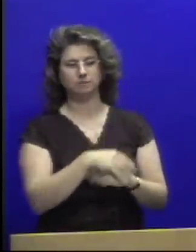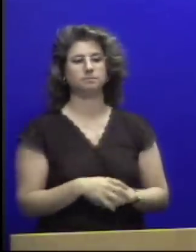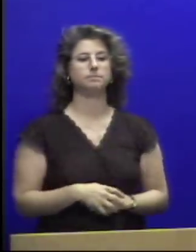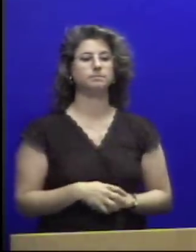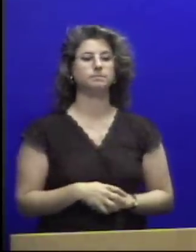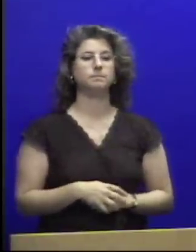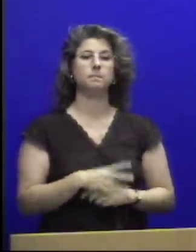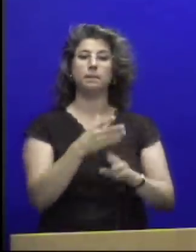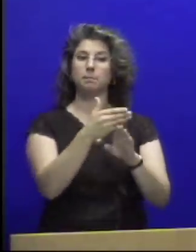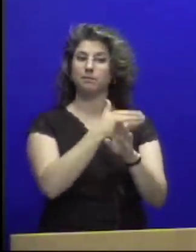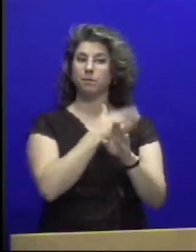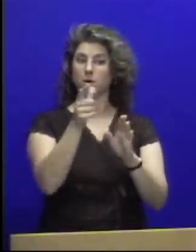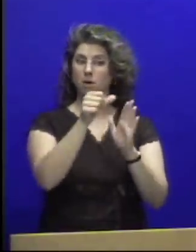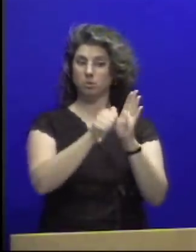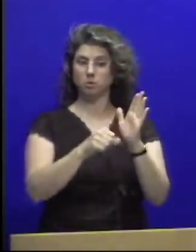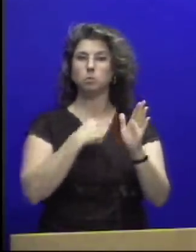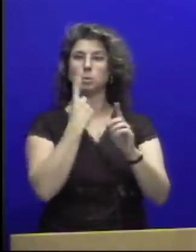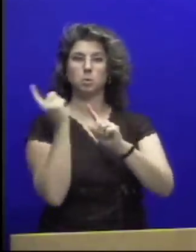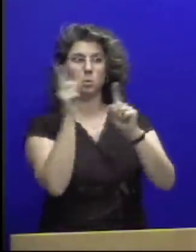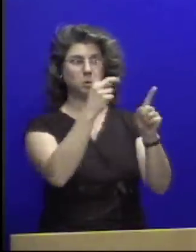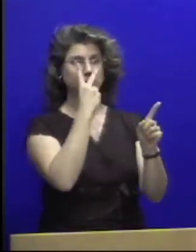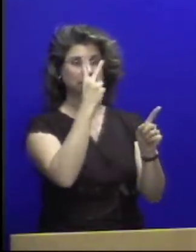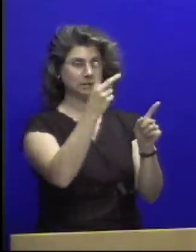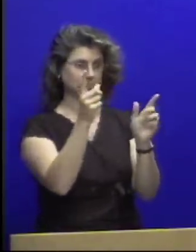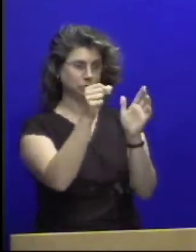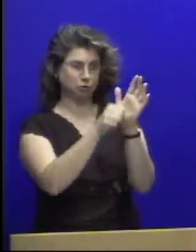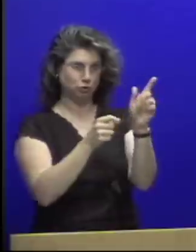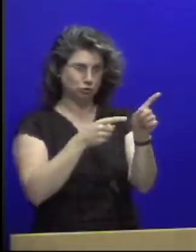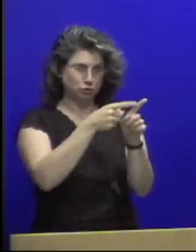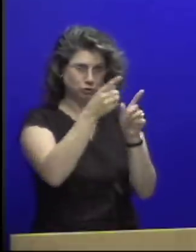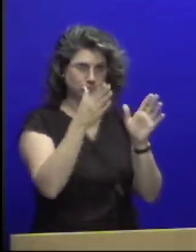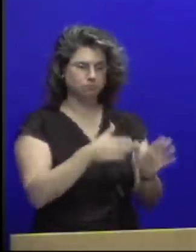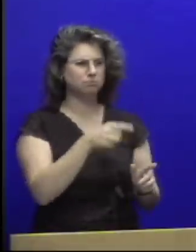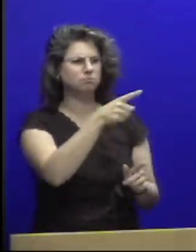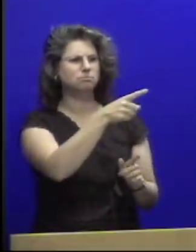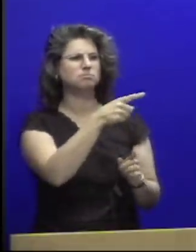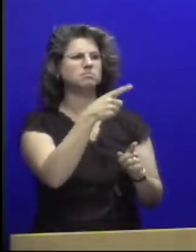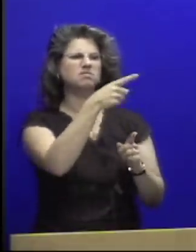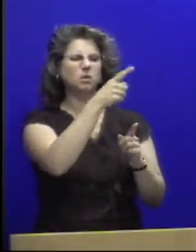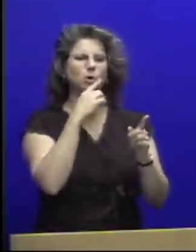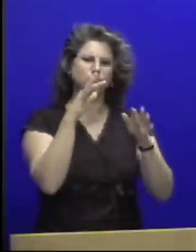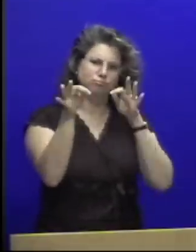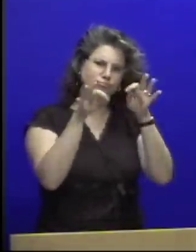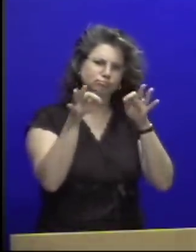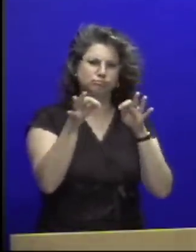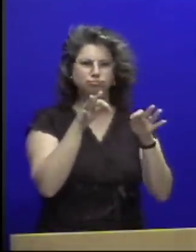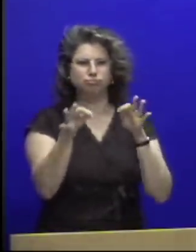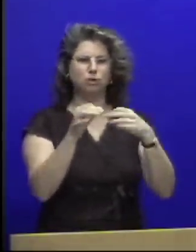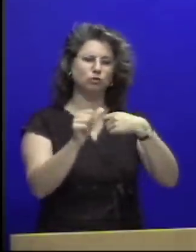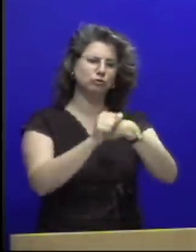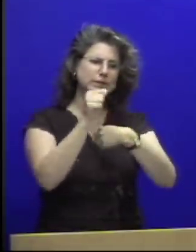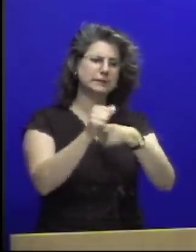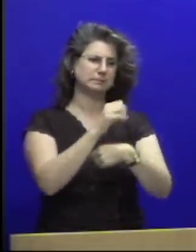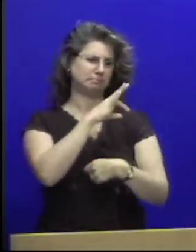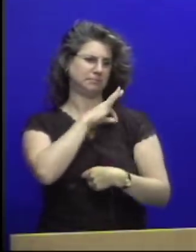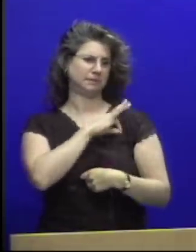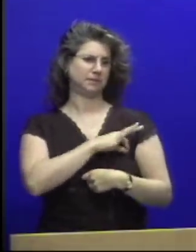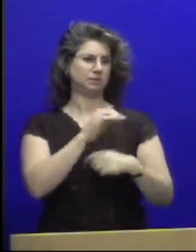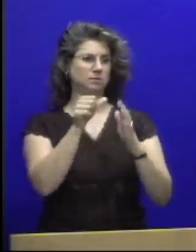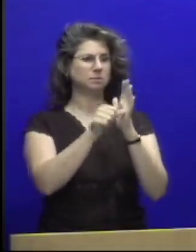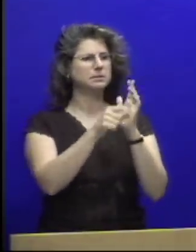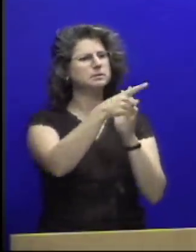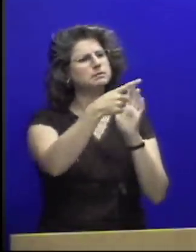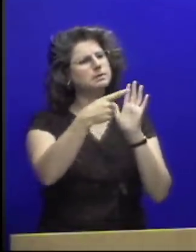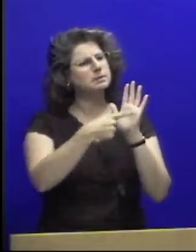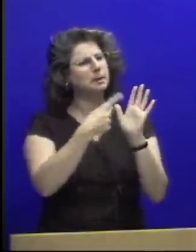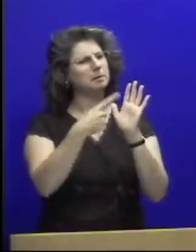before your operation, you will see your surgeon, and they will give you the risks and benefits of the operation, but they often